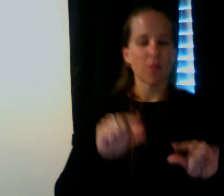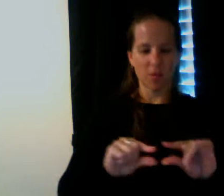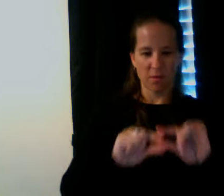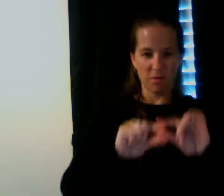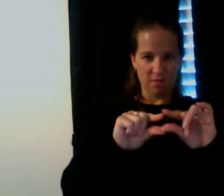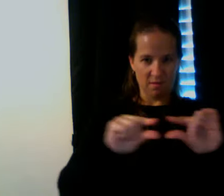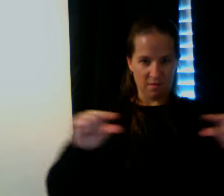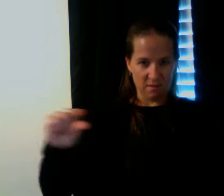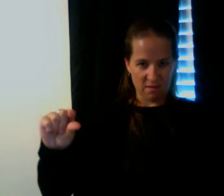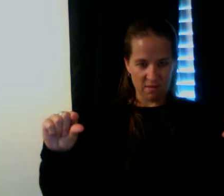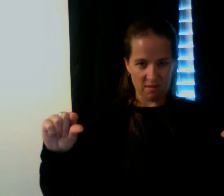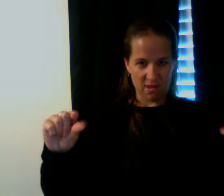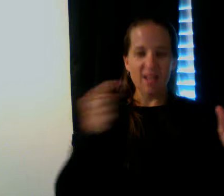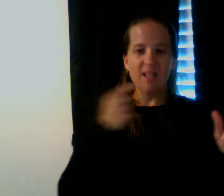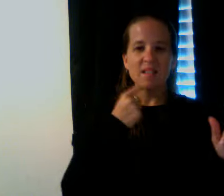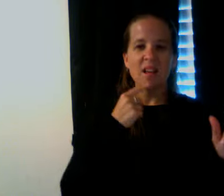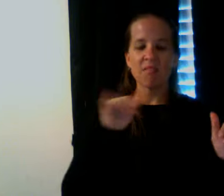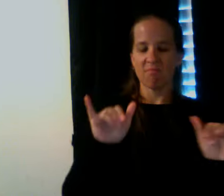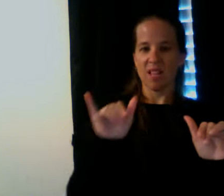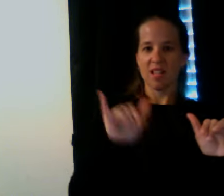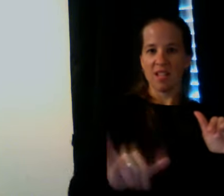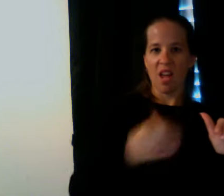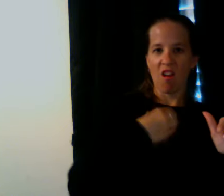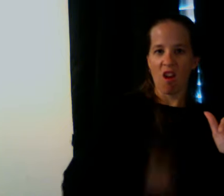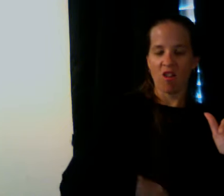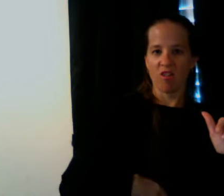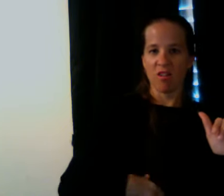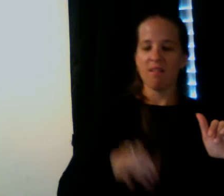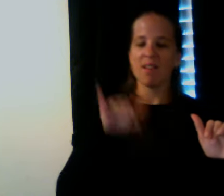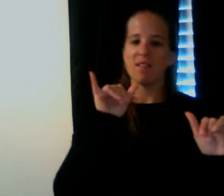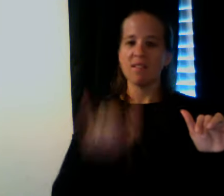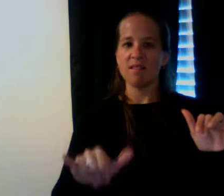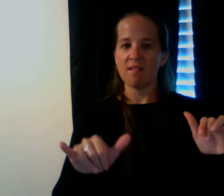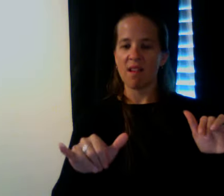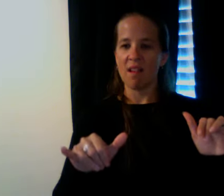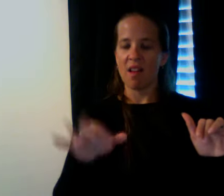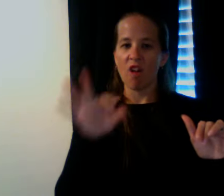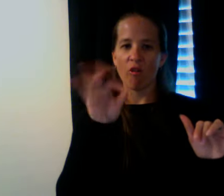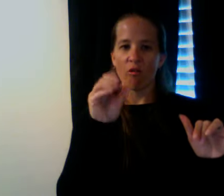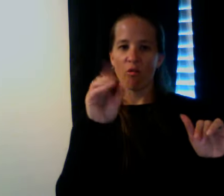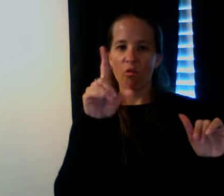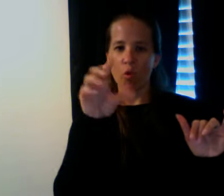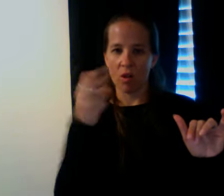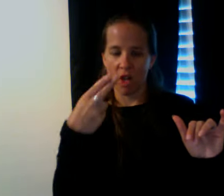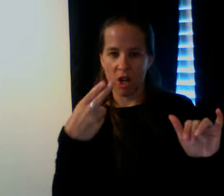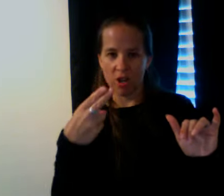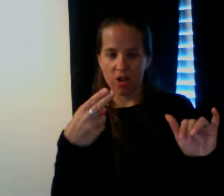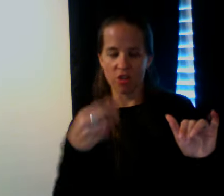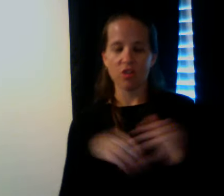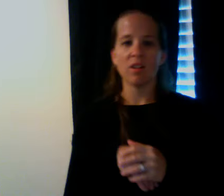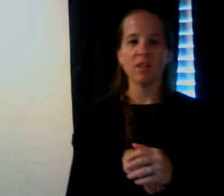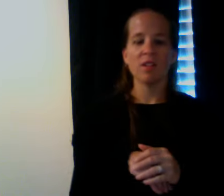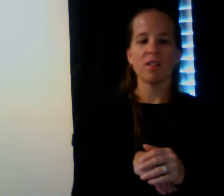hungry, stay foolish." It was their farewell message as they signed off. Stay hungry, stay